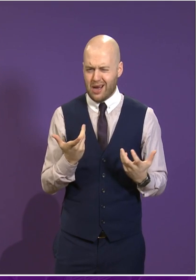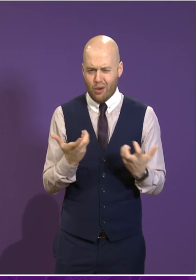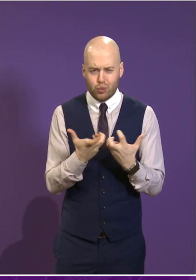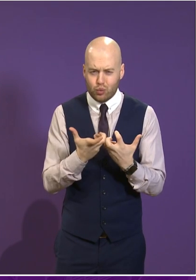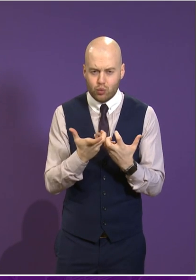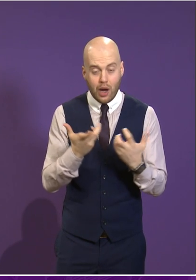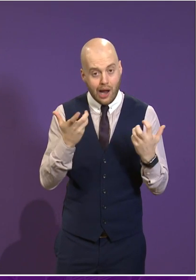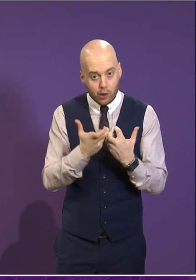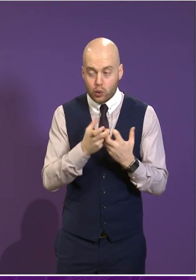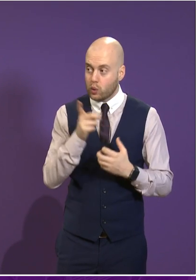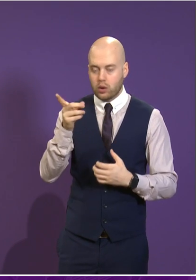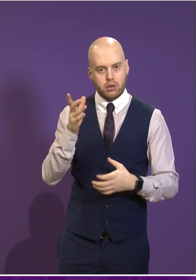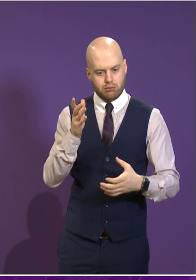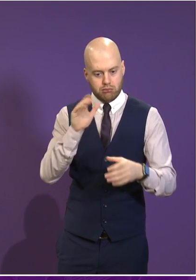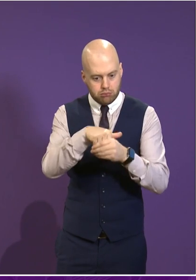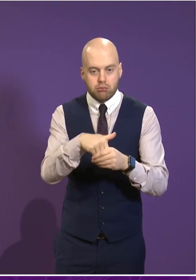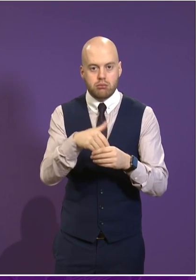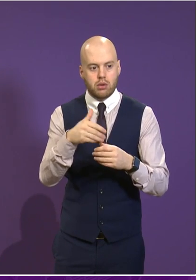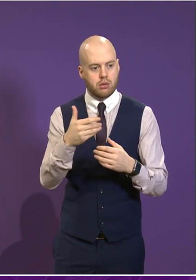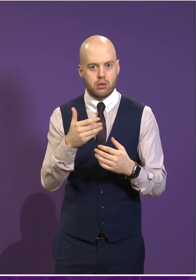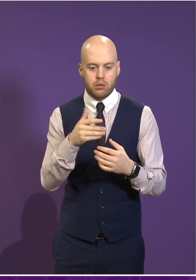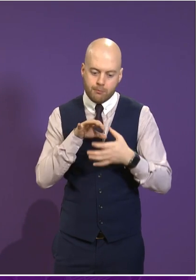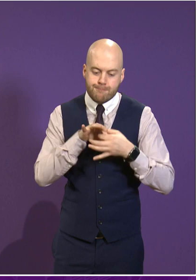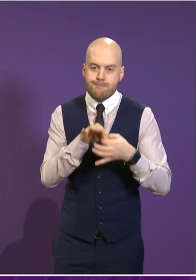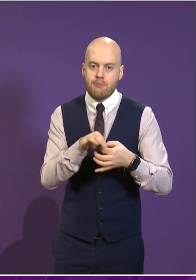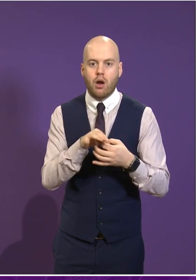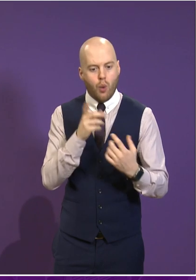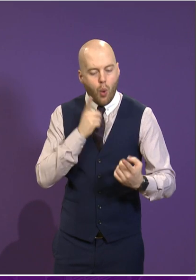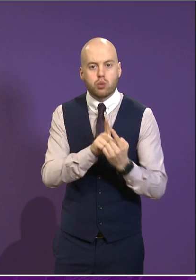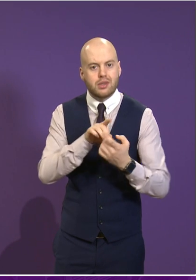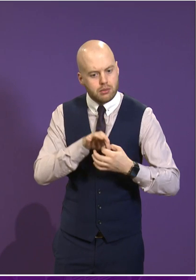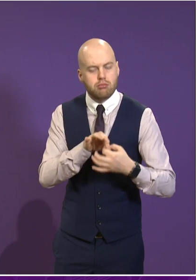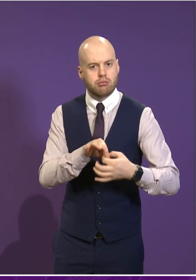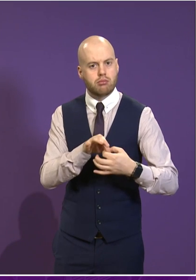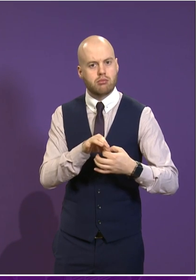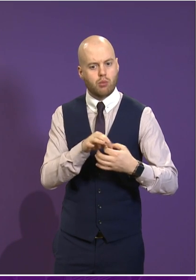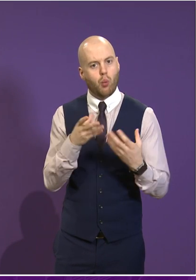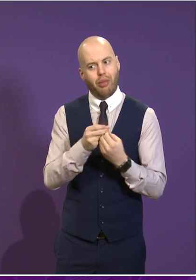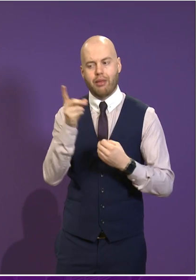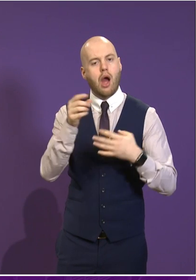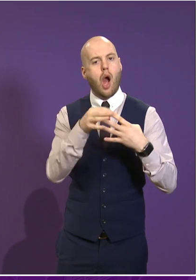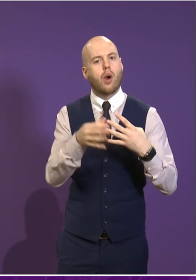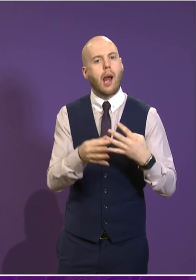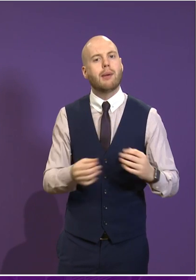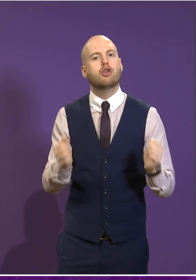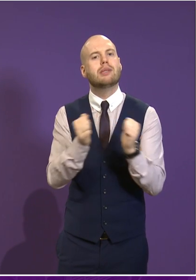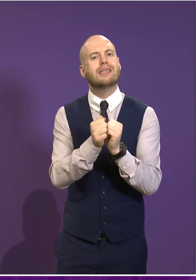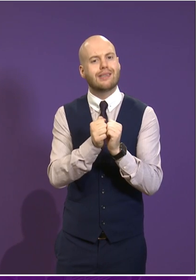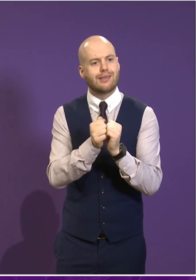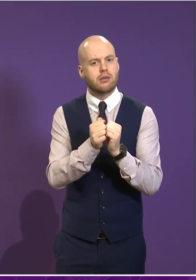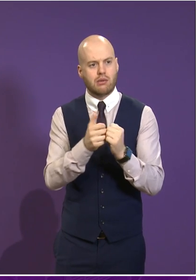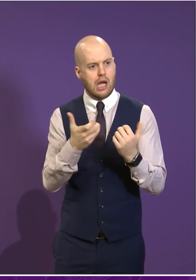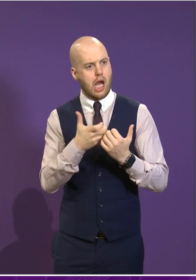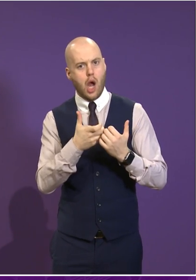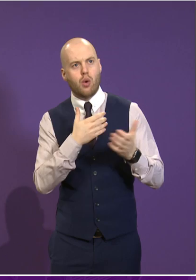incorporate much more closely to some of the outcome agreements, what's required